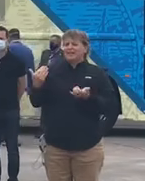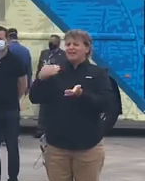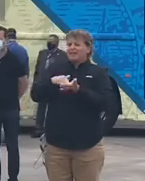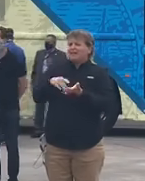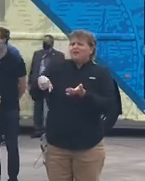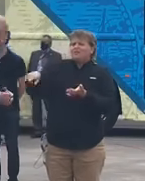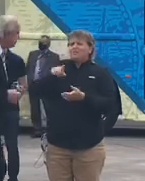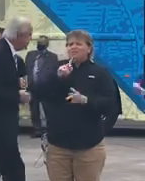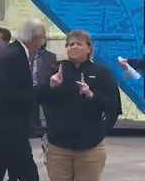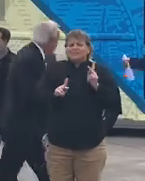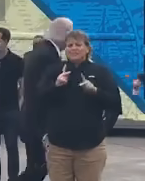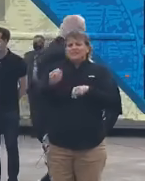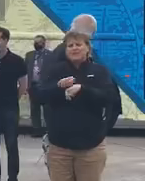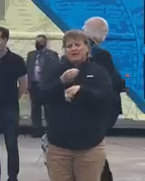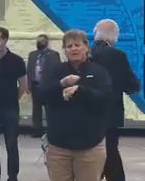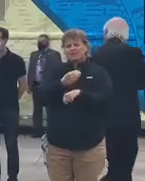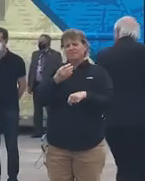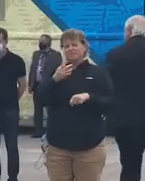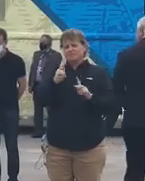much.